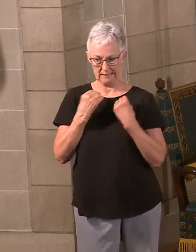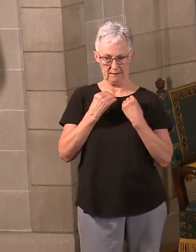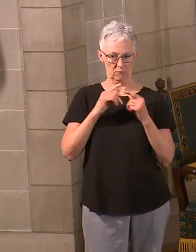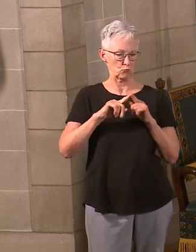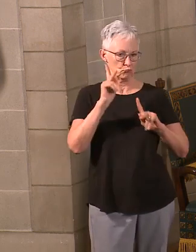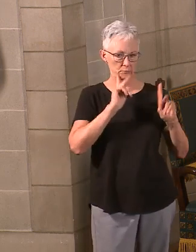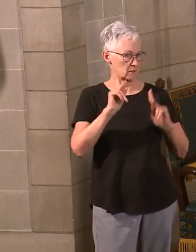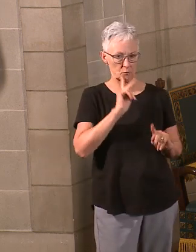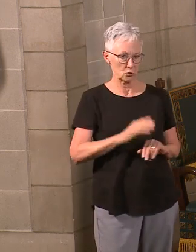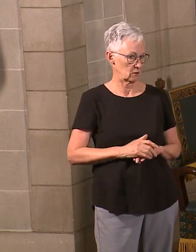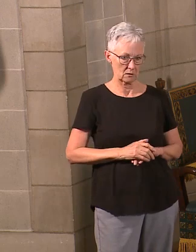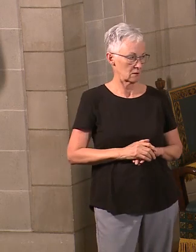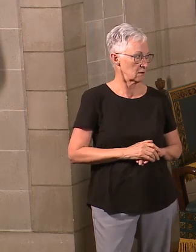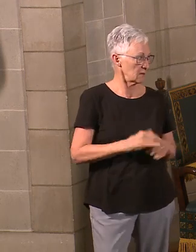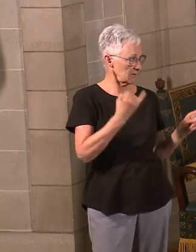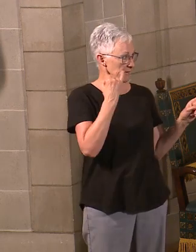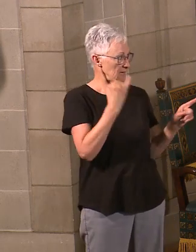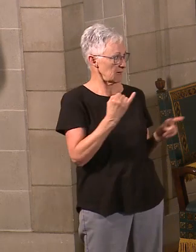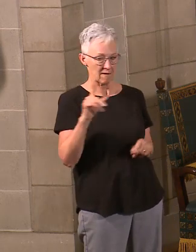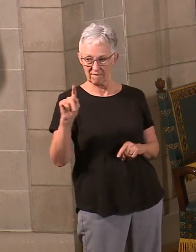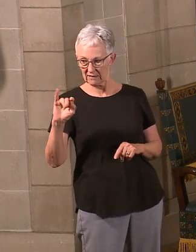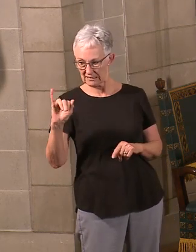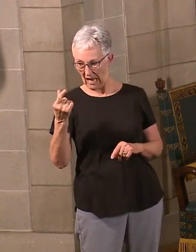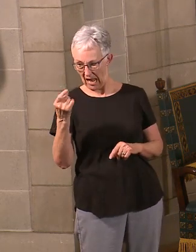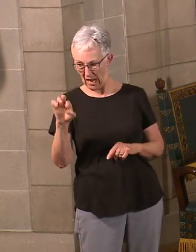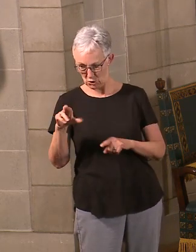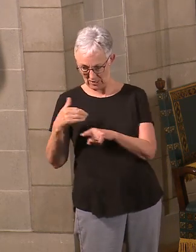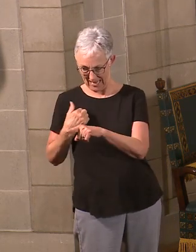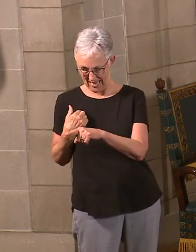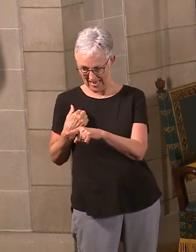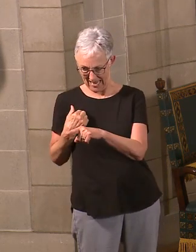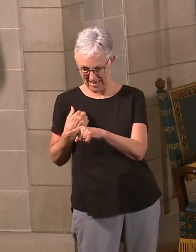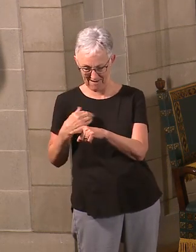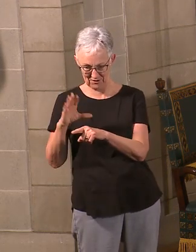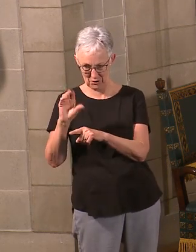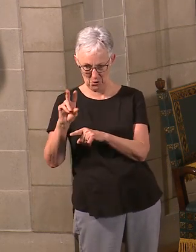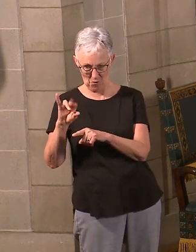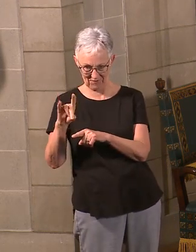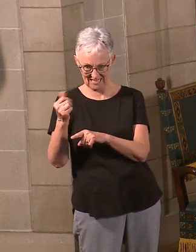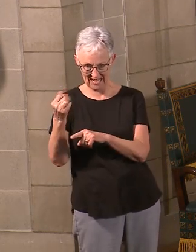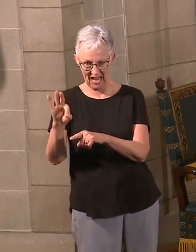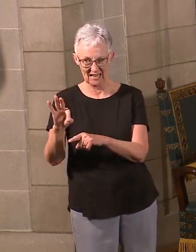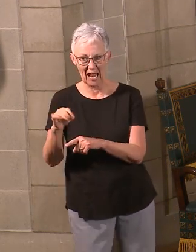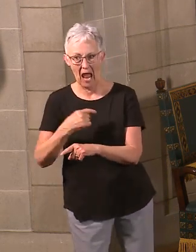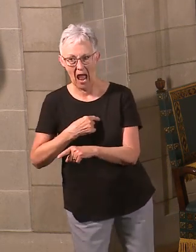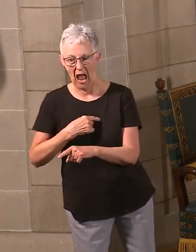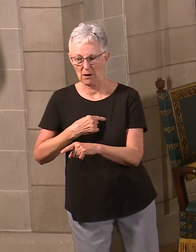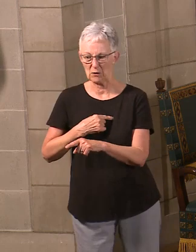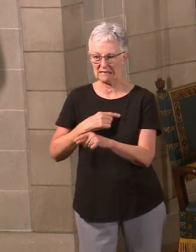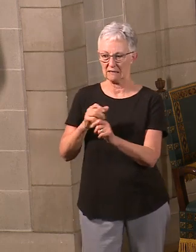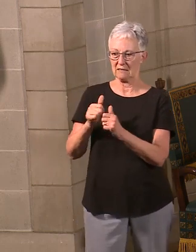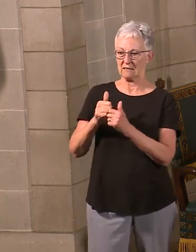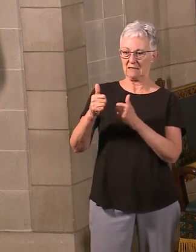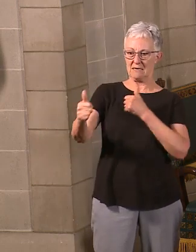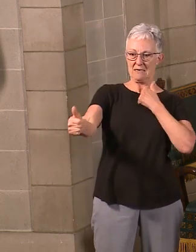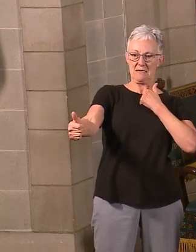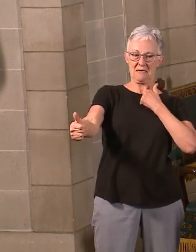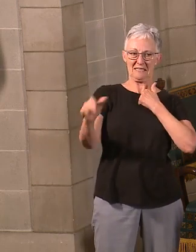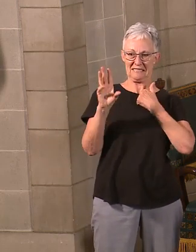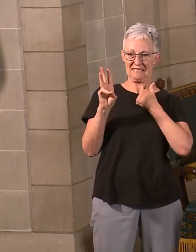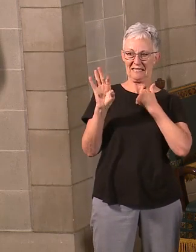if a tiger got it, I would stay 6 feet away from that tiger. That would be my first rule.